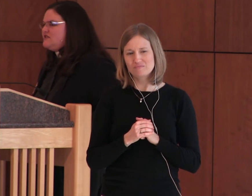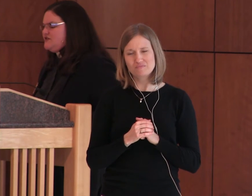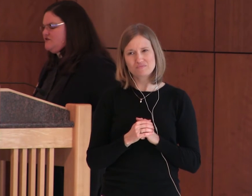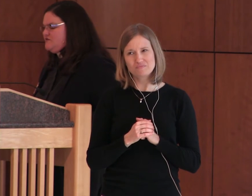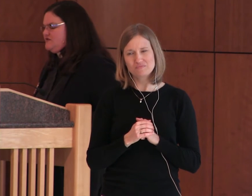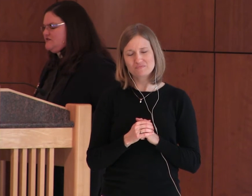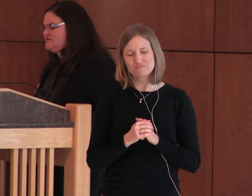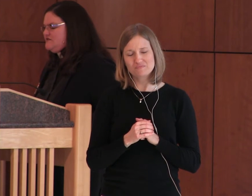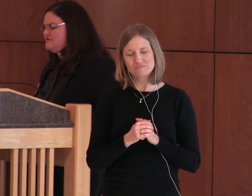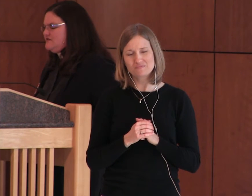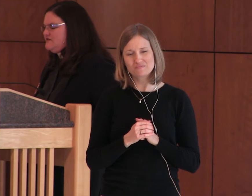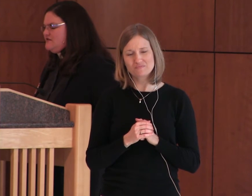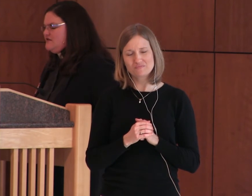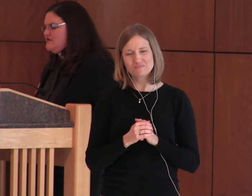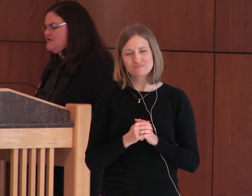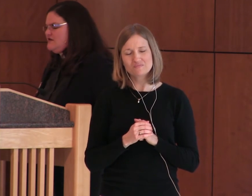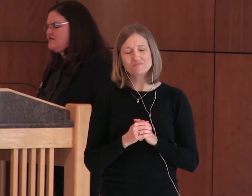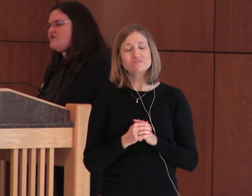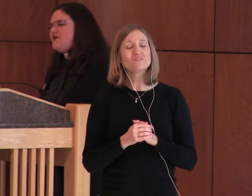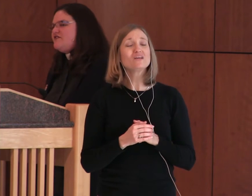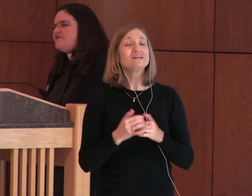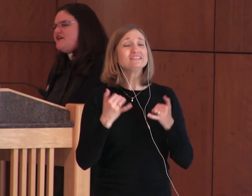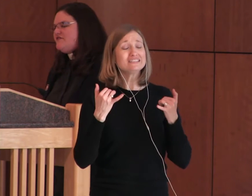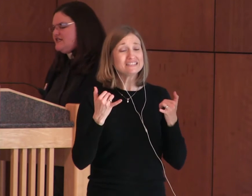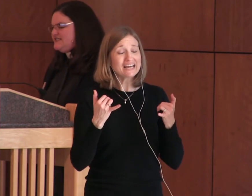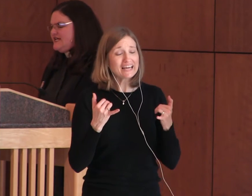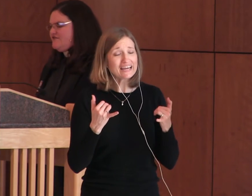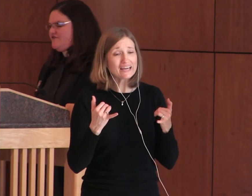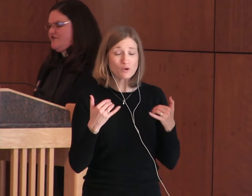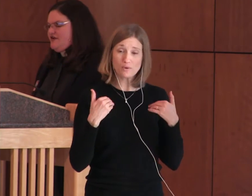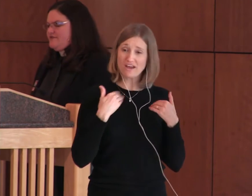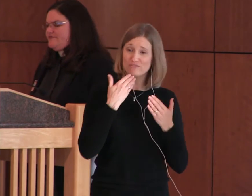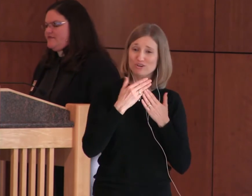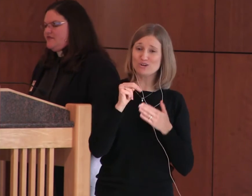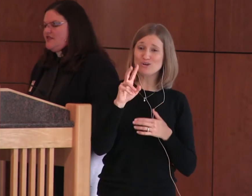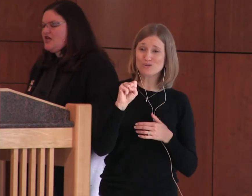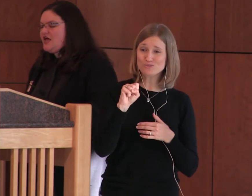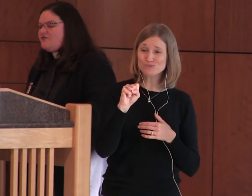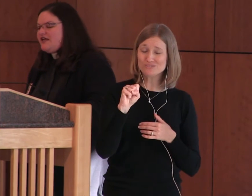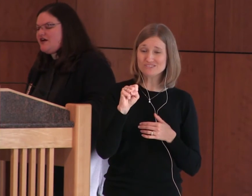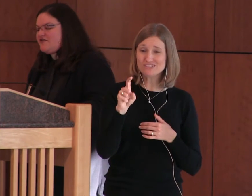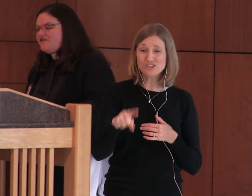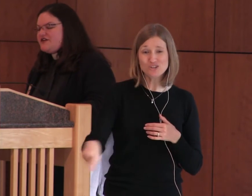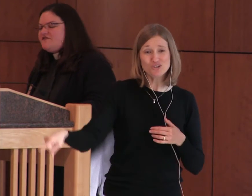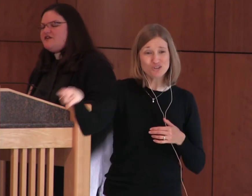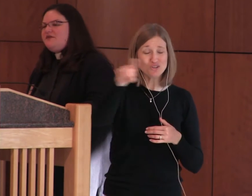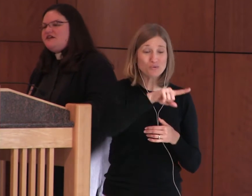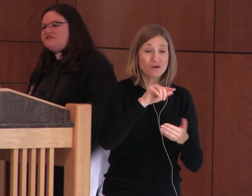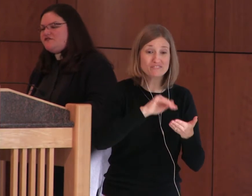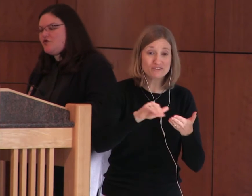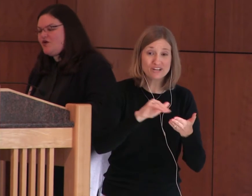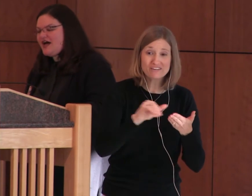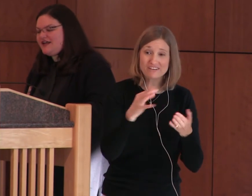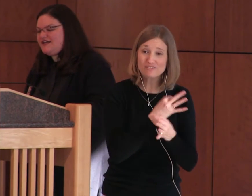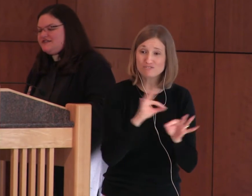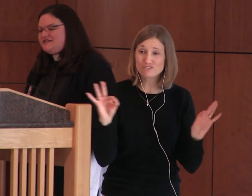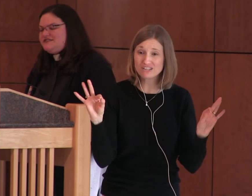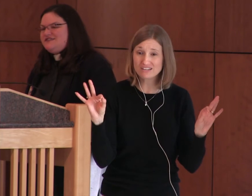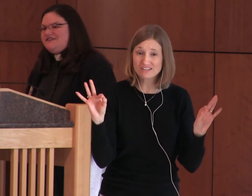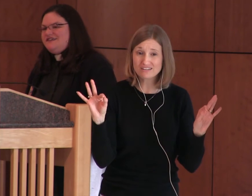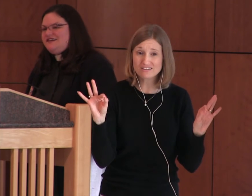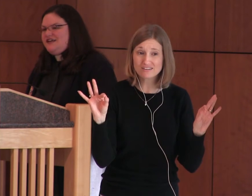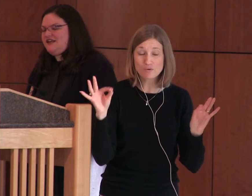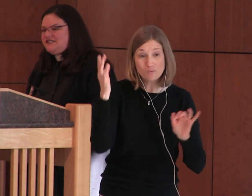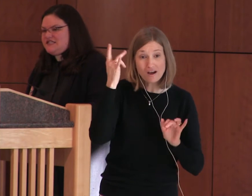This is the good news, that we are forgiven and set free. And we are forgiven because of who God